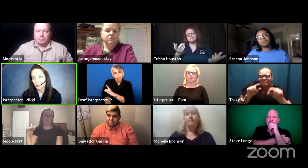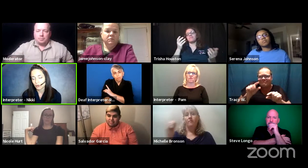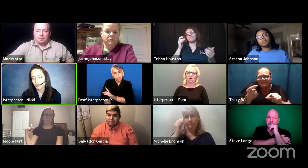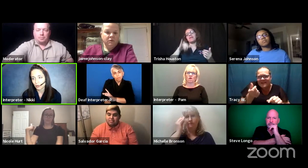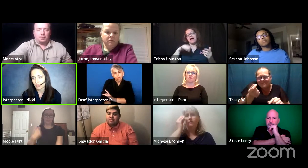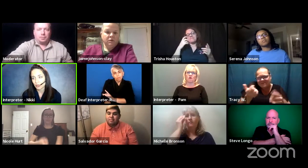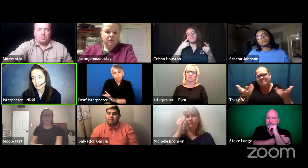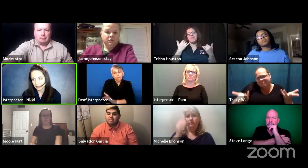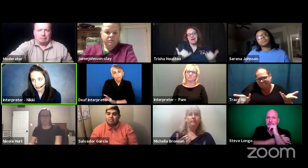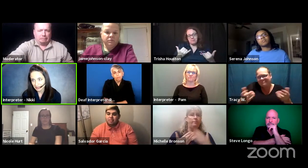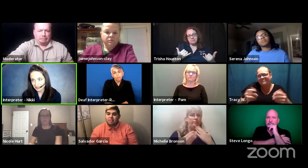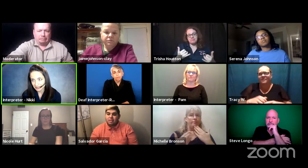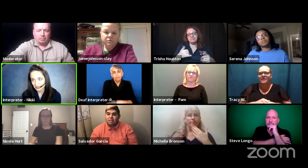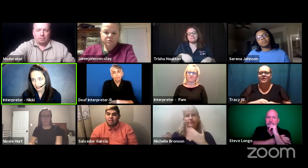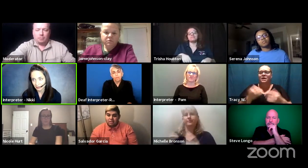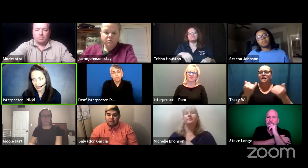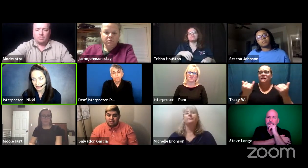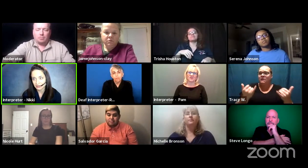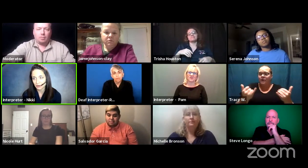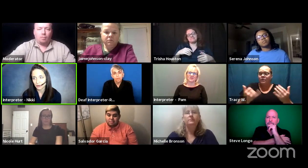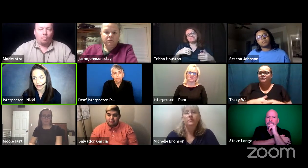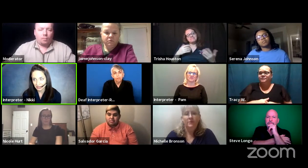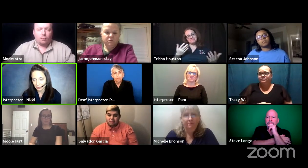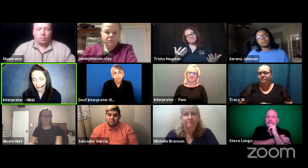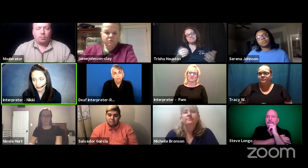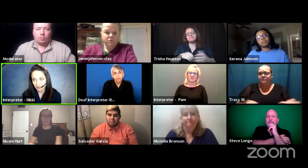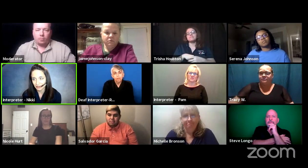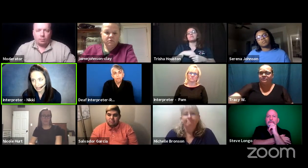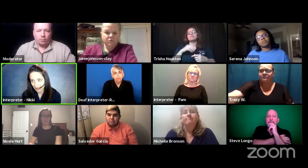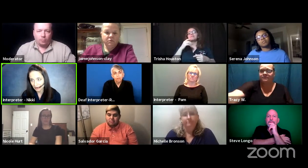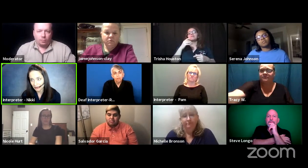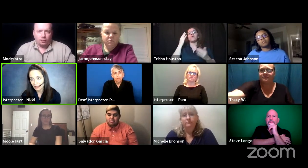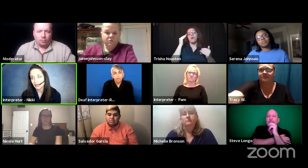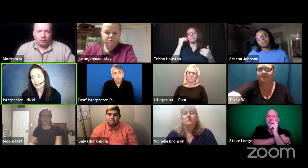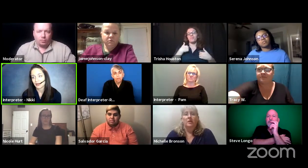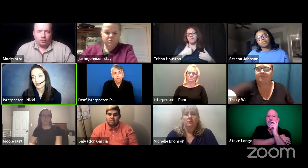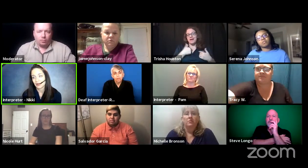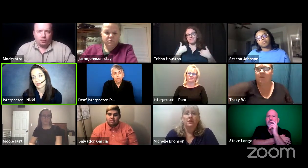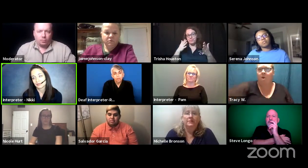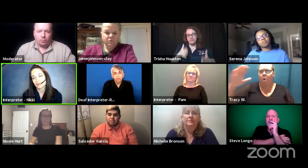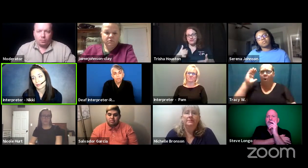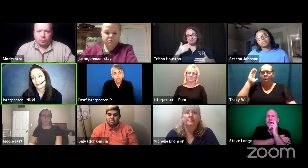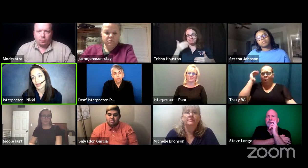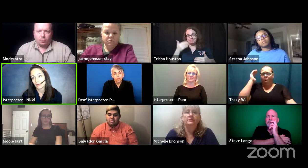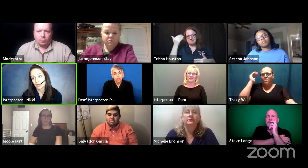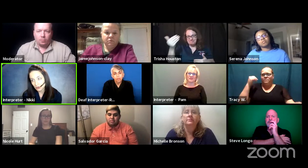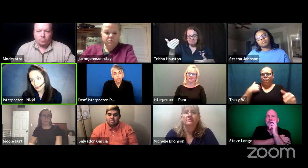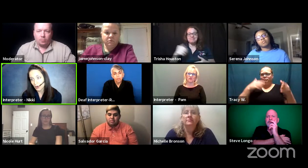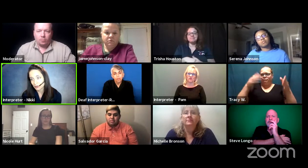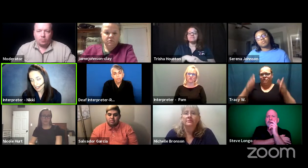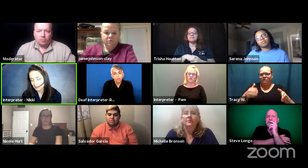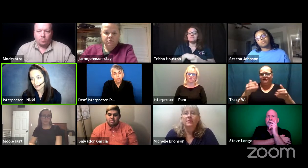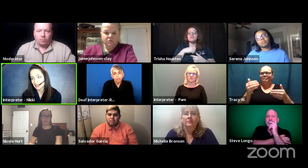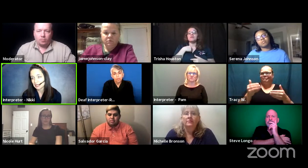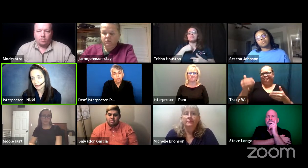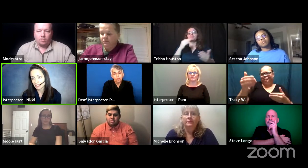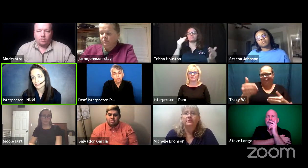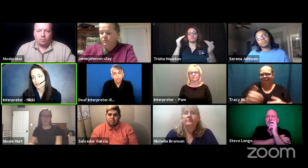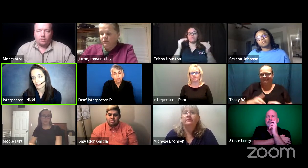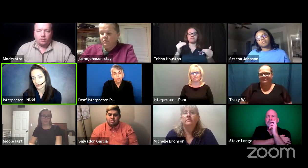we've all put in a little bit, and so that's what we have for now. And we do hope to have somebody in place for the